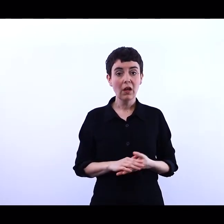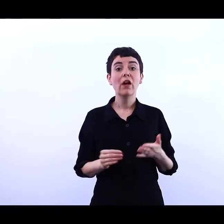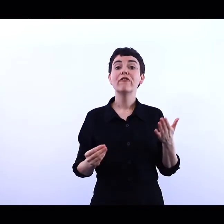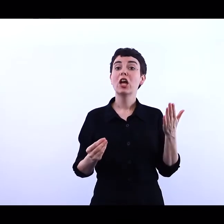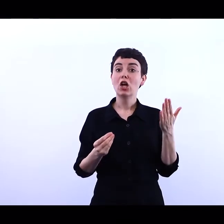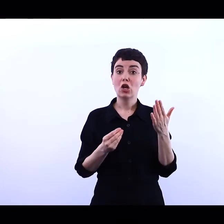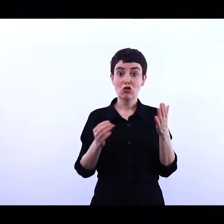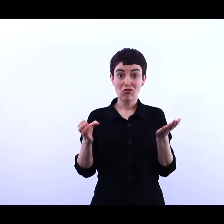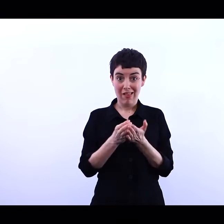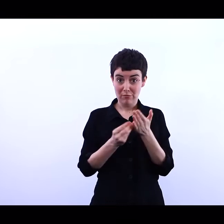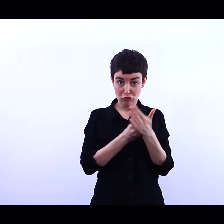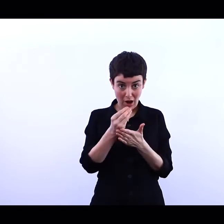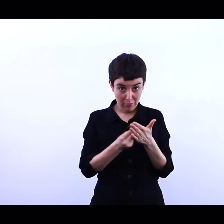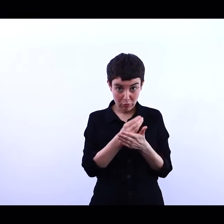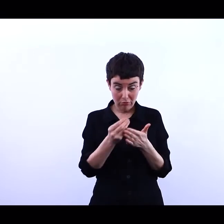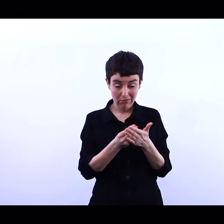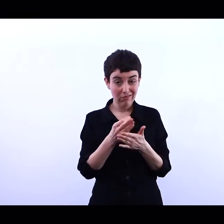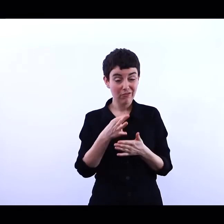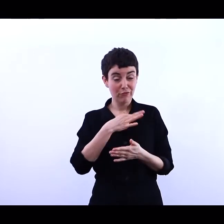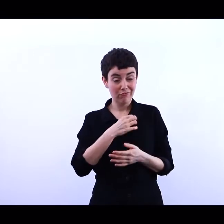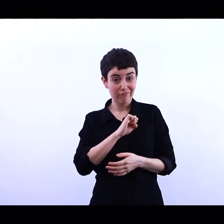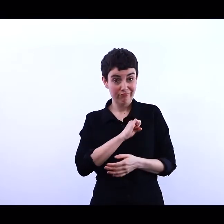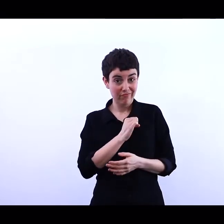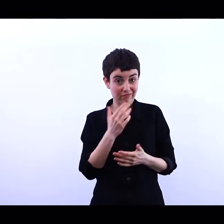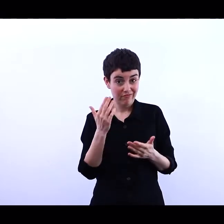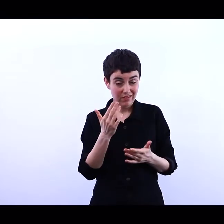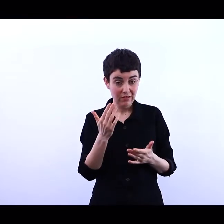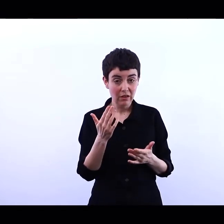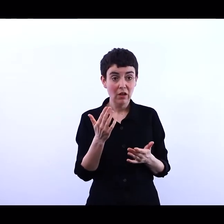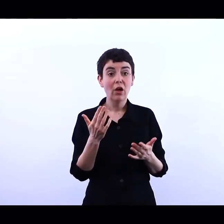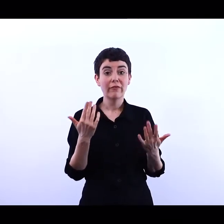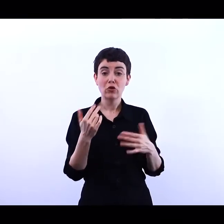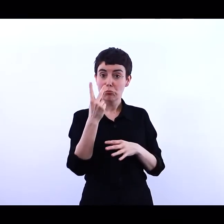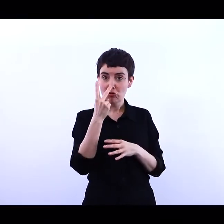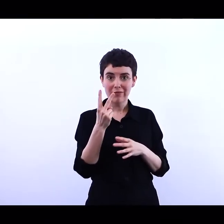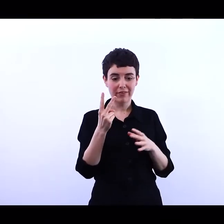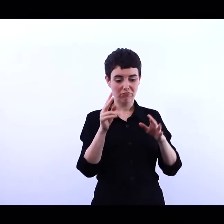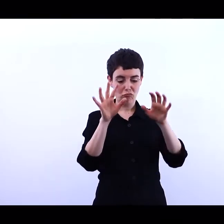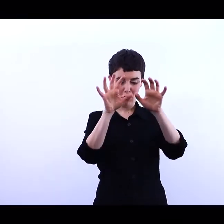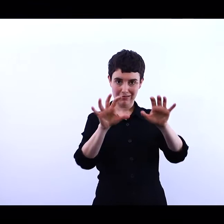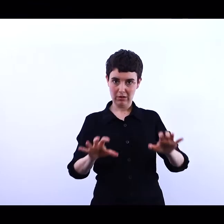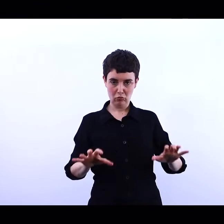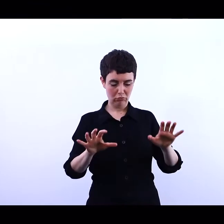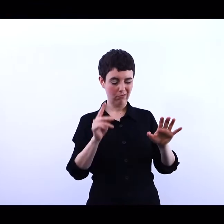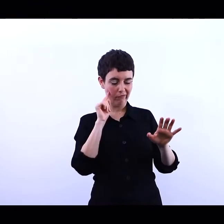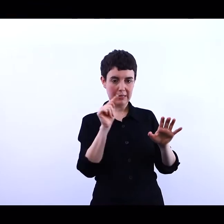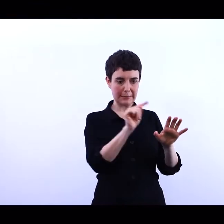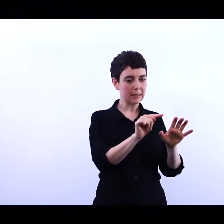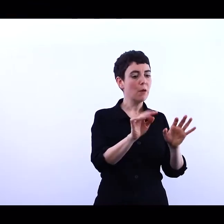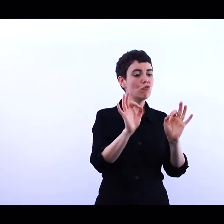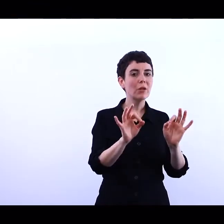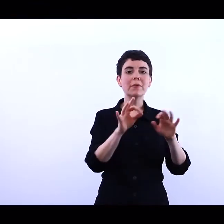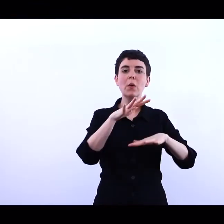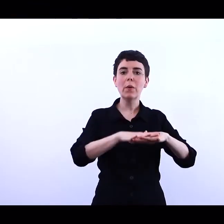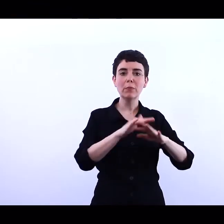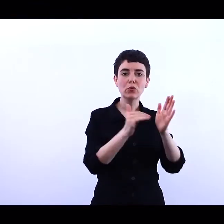descriptions to me as a manager and a staff person is when I can clearly see across the organization who all is using which systems,